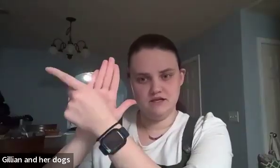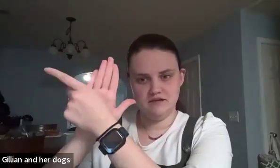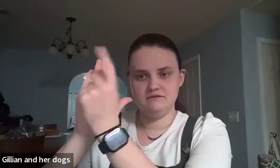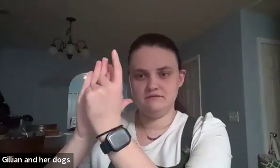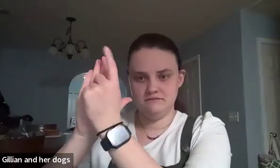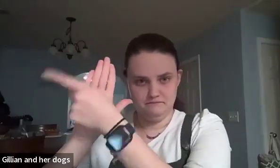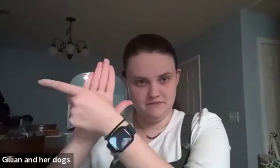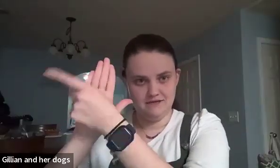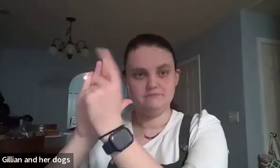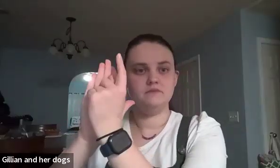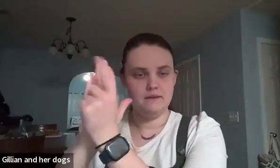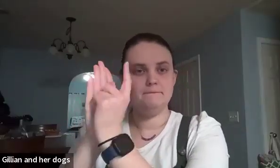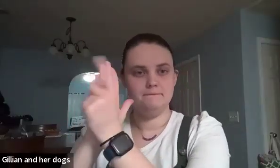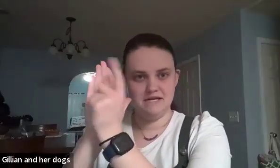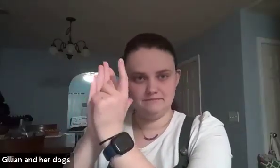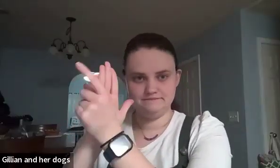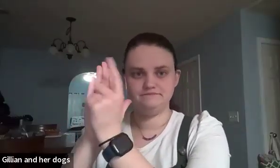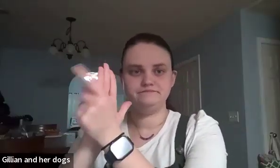Minute, minute, okay? Minute.